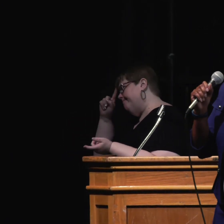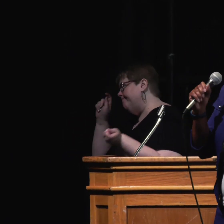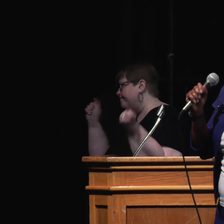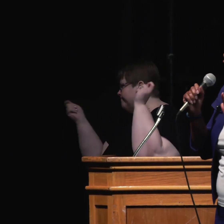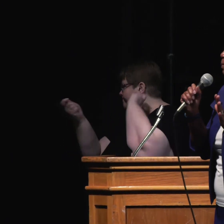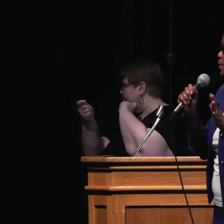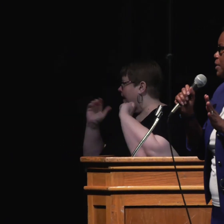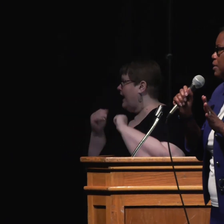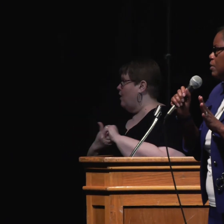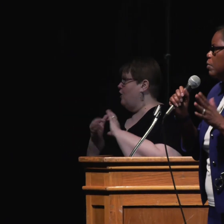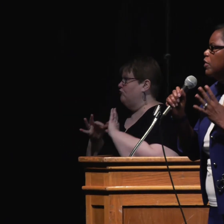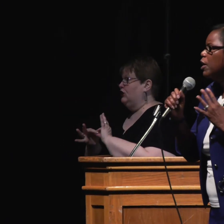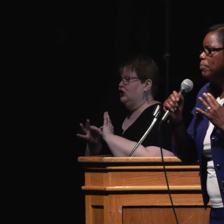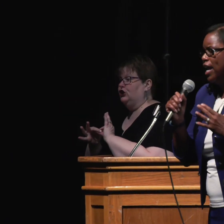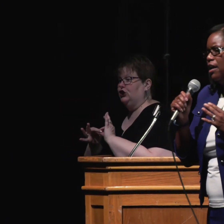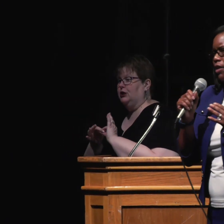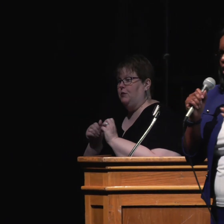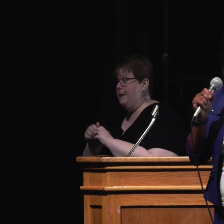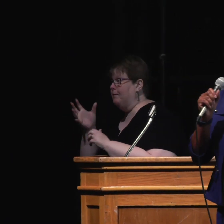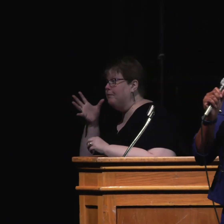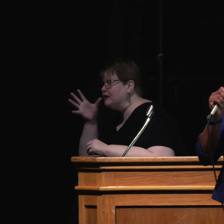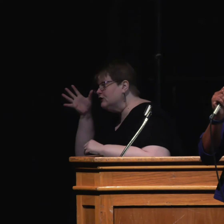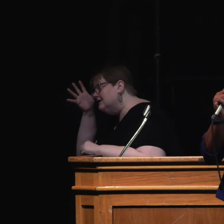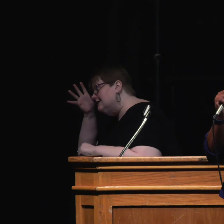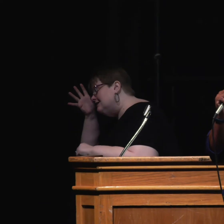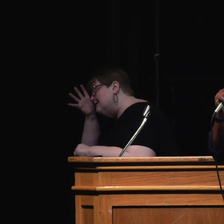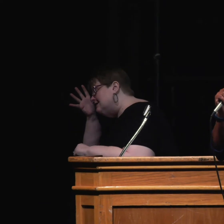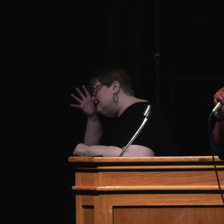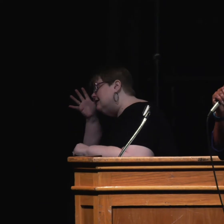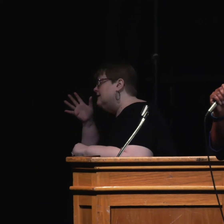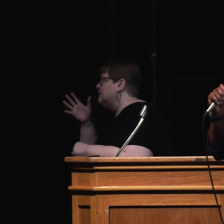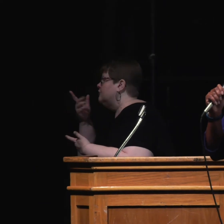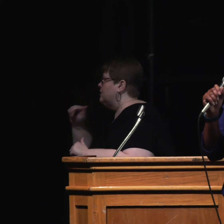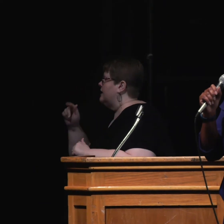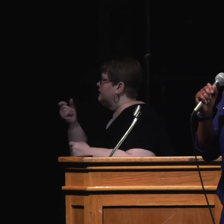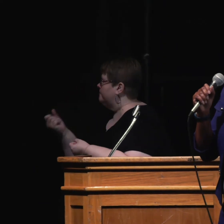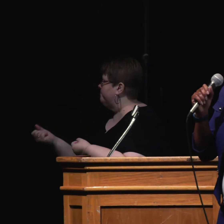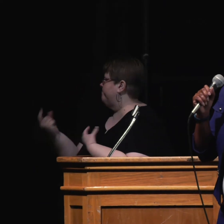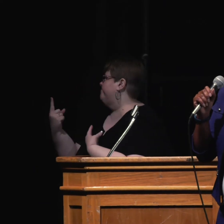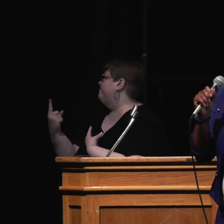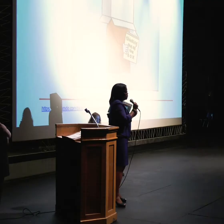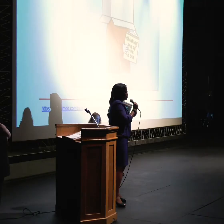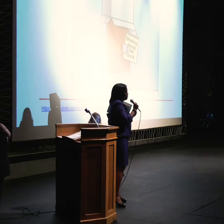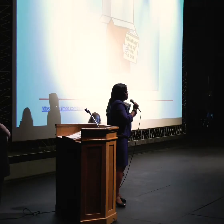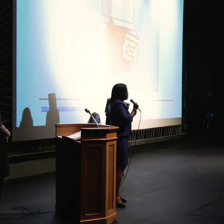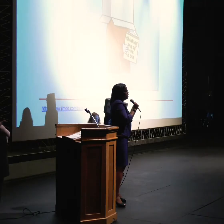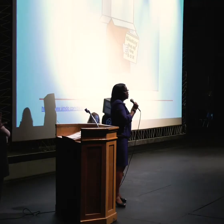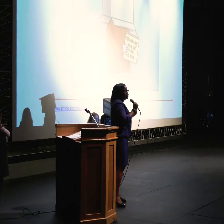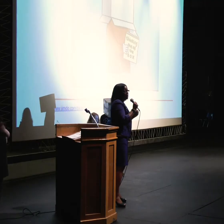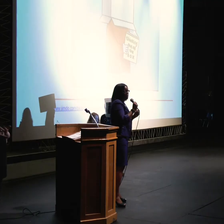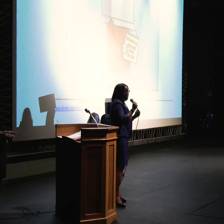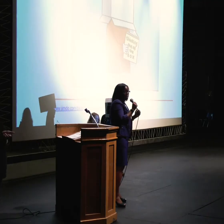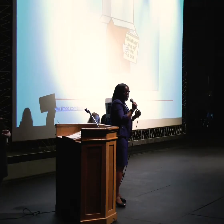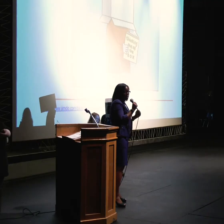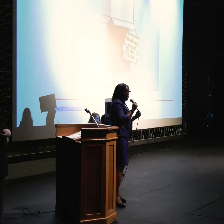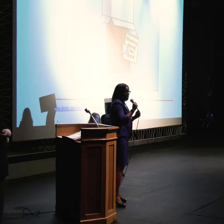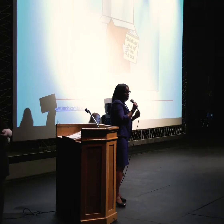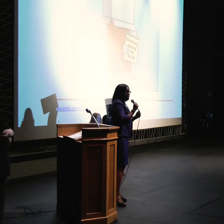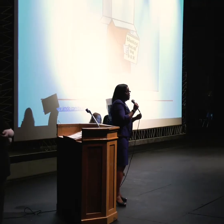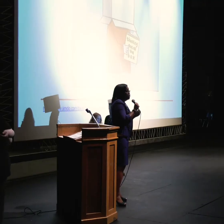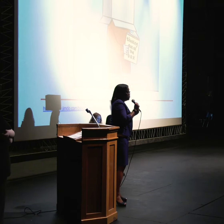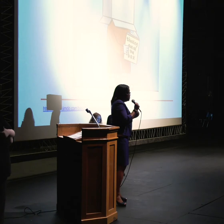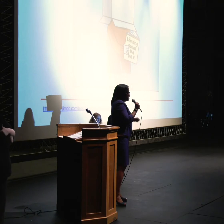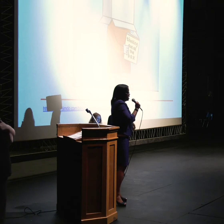our relationships with our parents by understanding where they're coming from, what their experiences